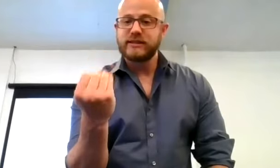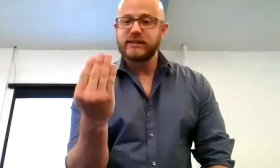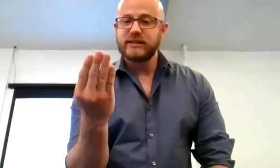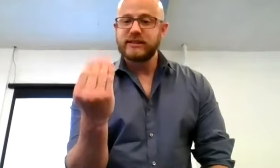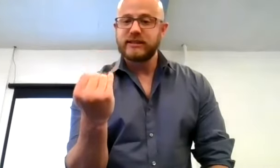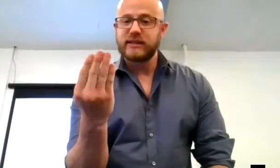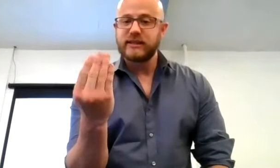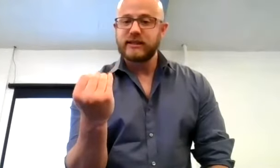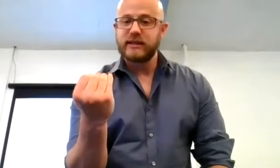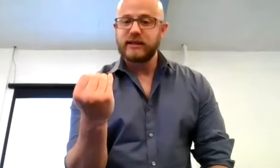14.